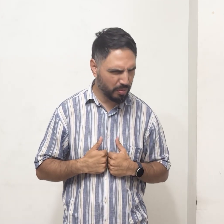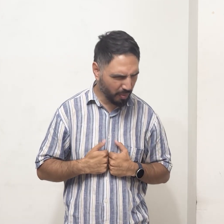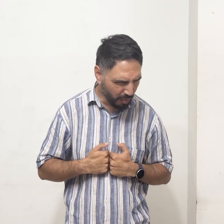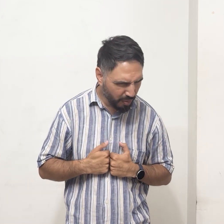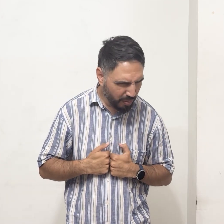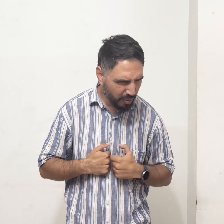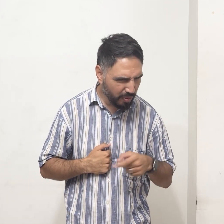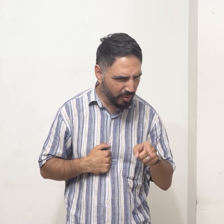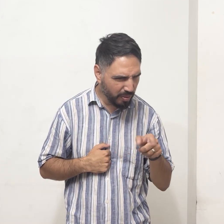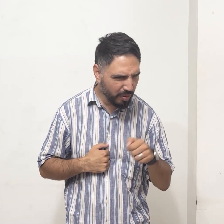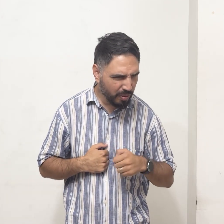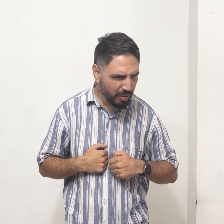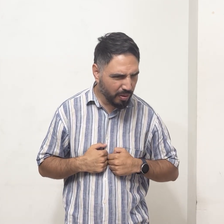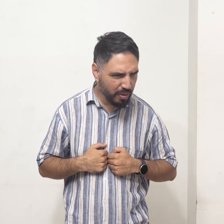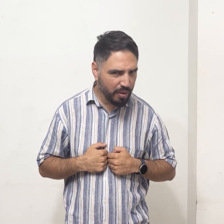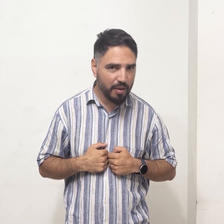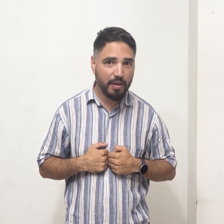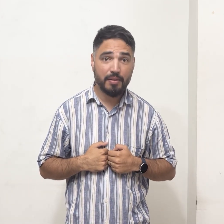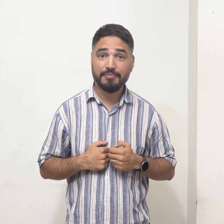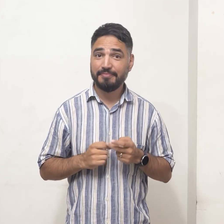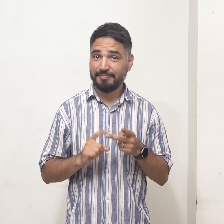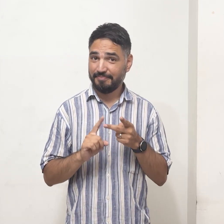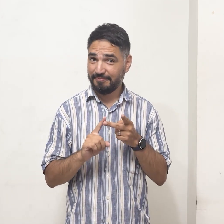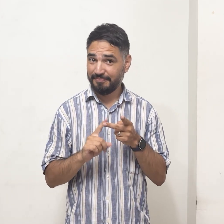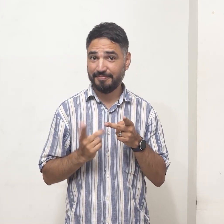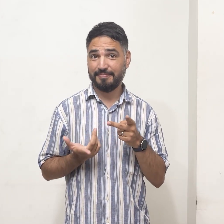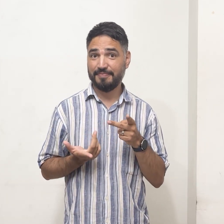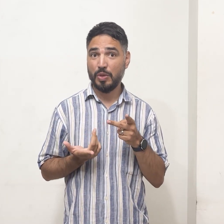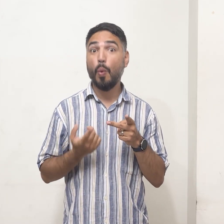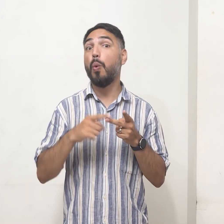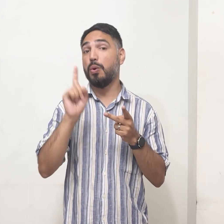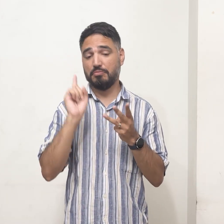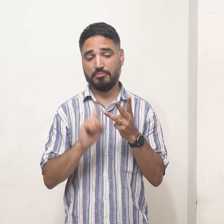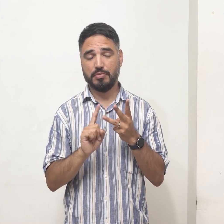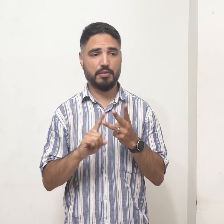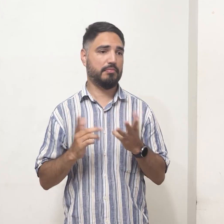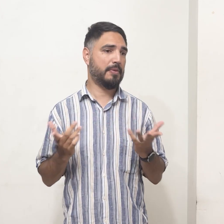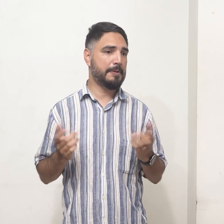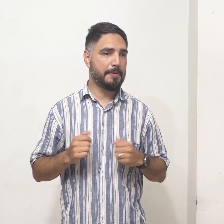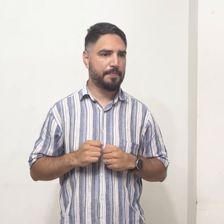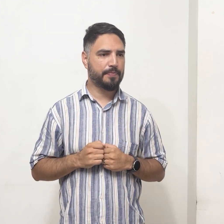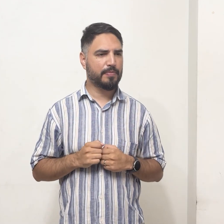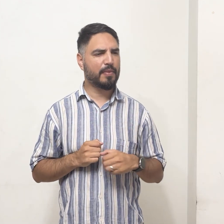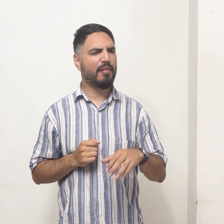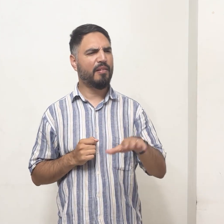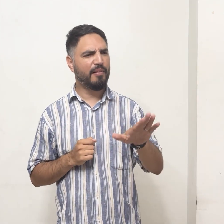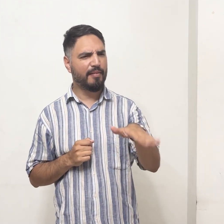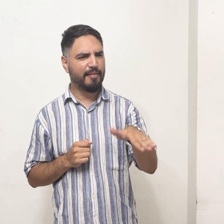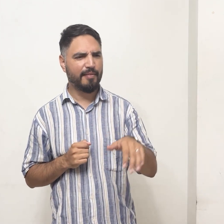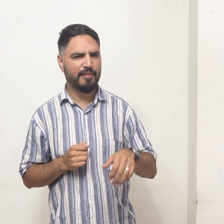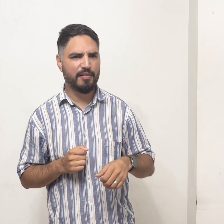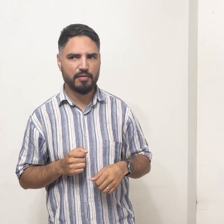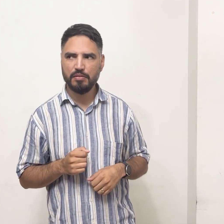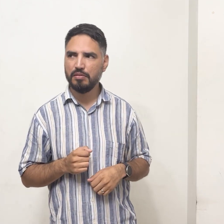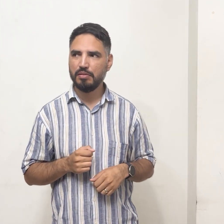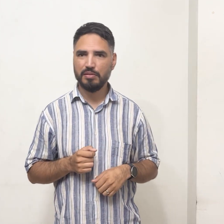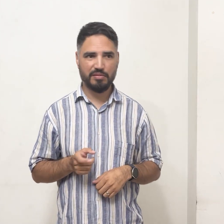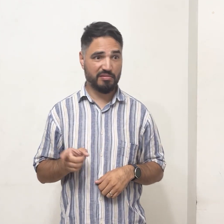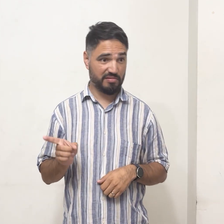really your boyfriend?" With a look of doubt or disbelief. Another possibility. Hey, is that your boyfriend?